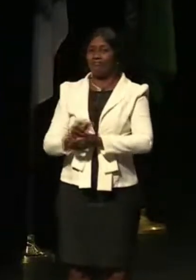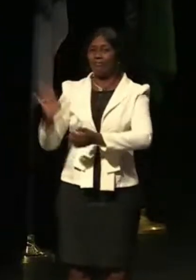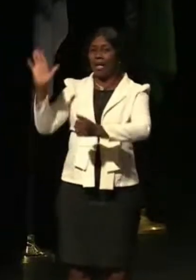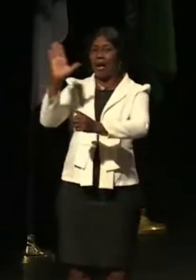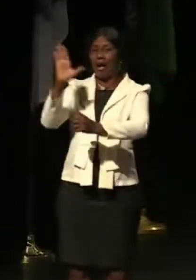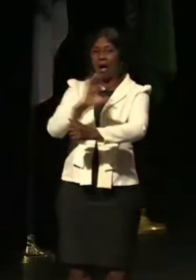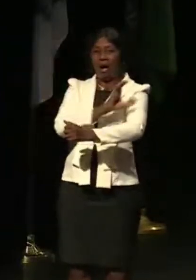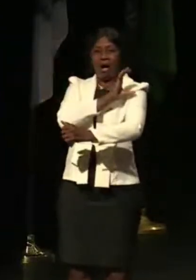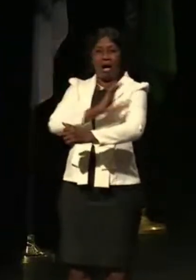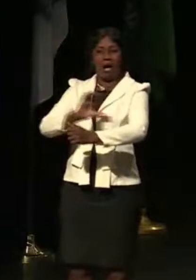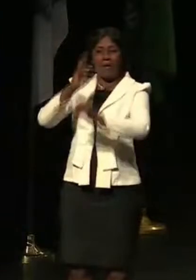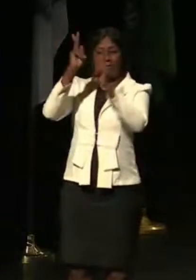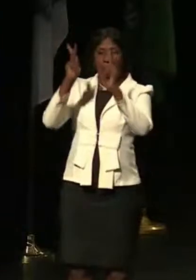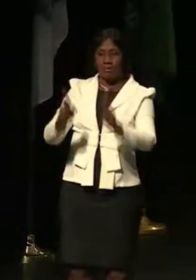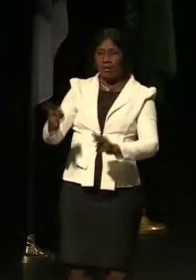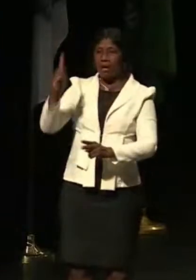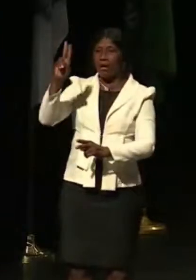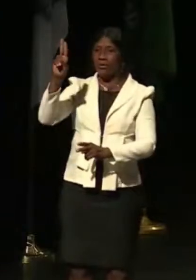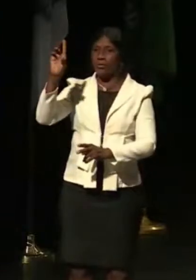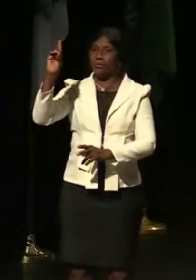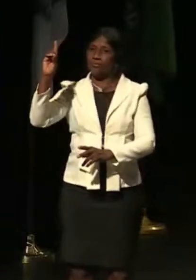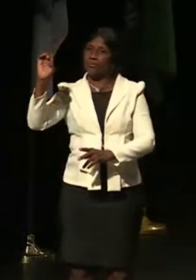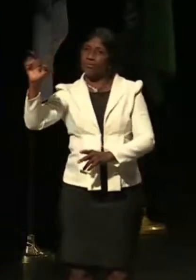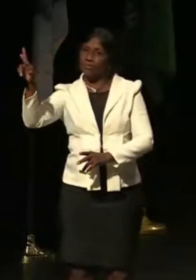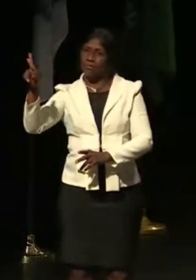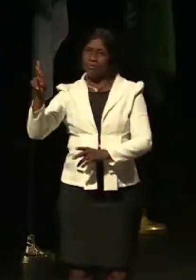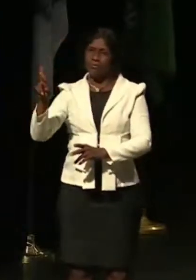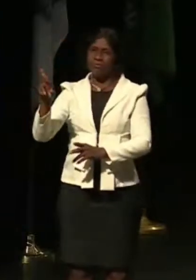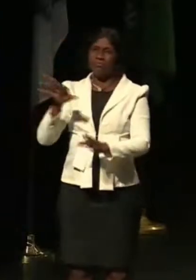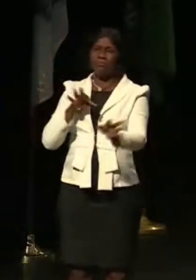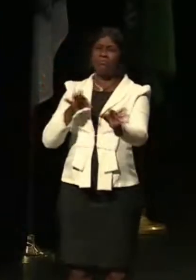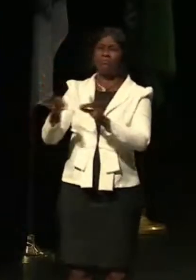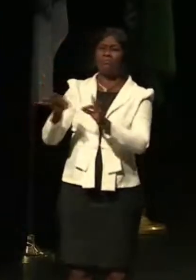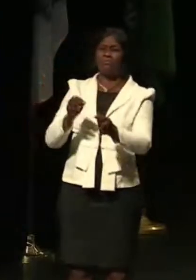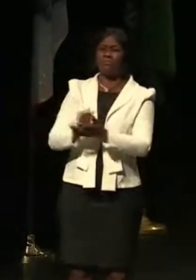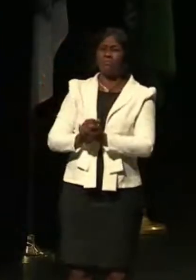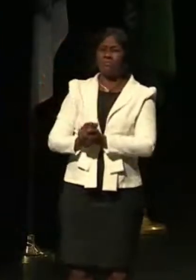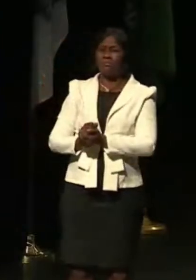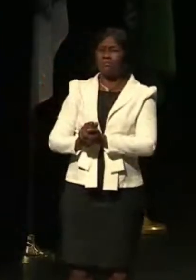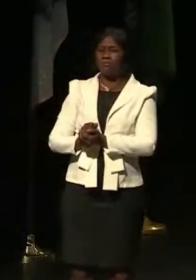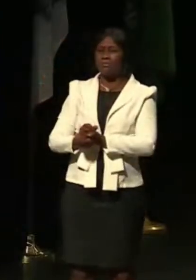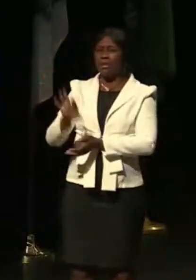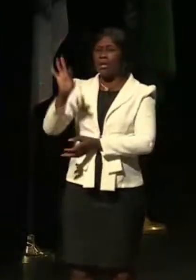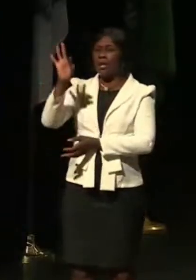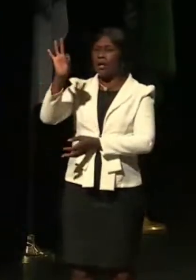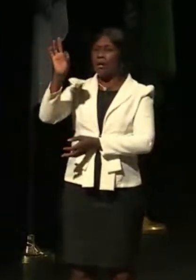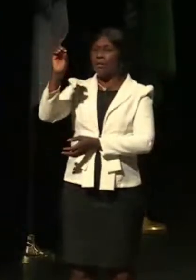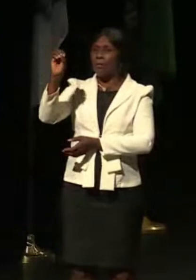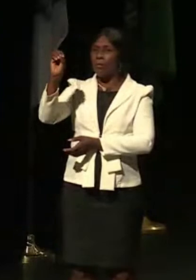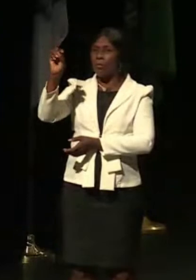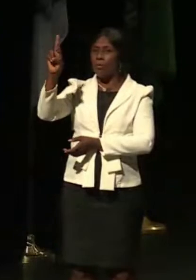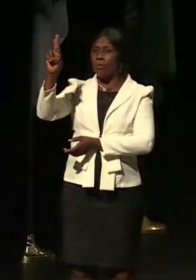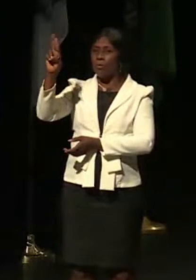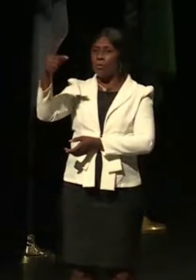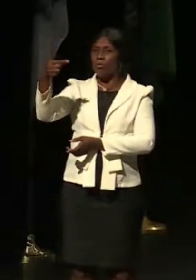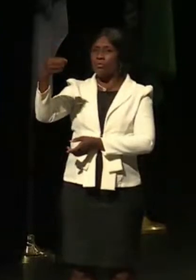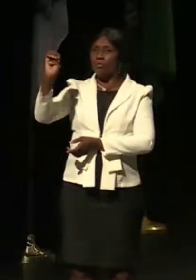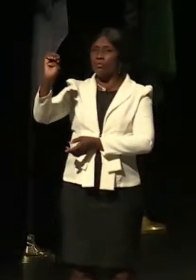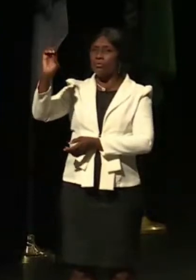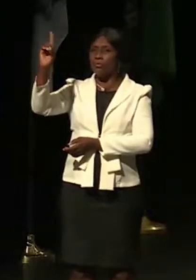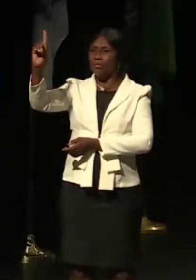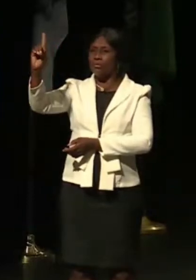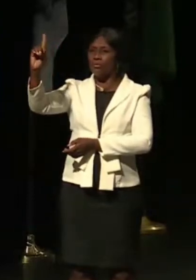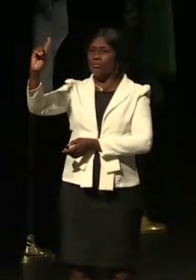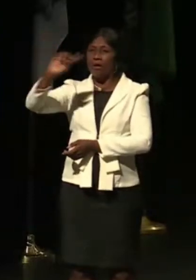in his song, Another Day in Paradise, he starts the song by saying, forged. That is the first word of the